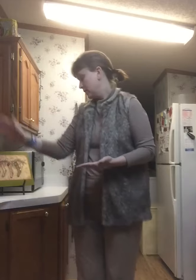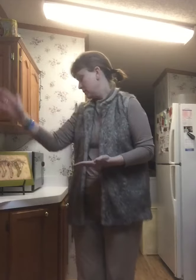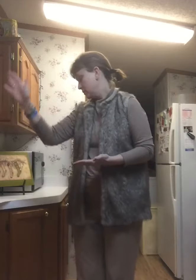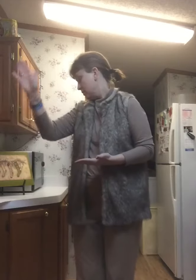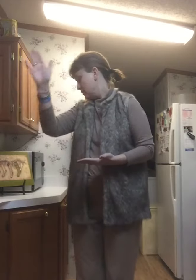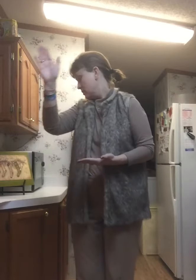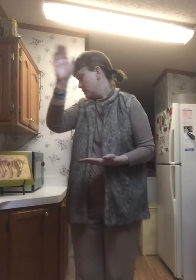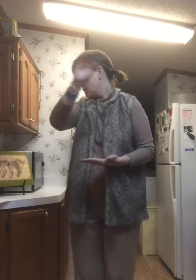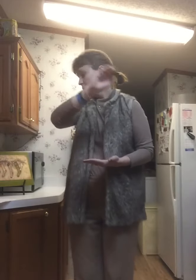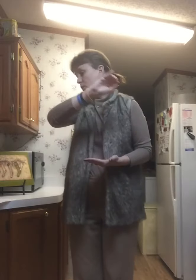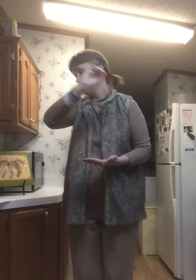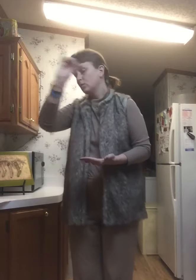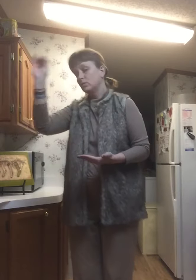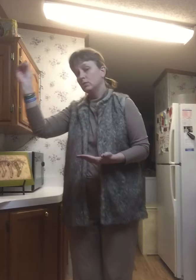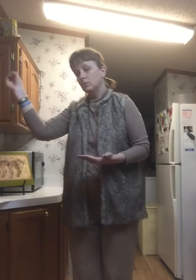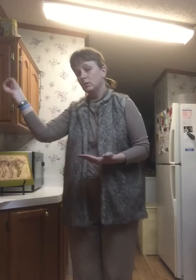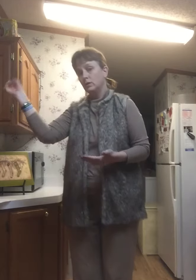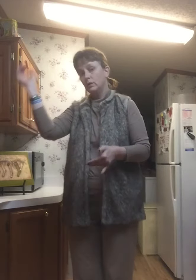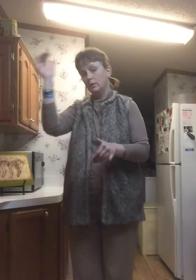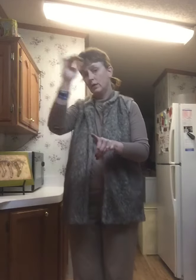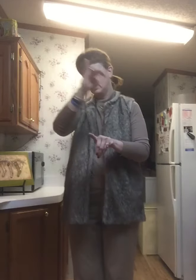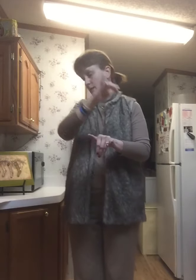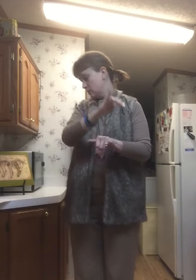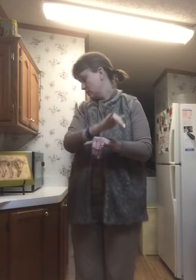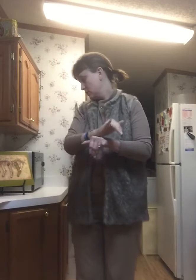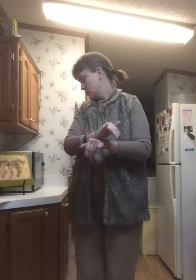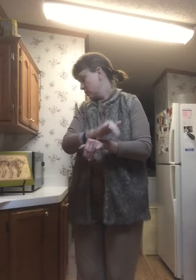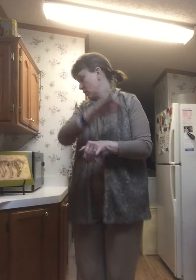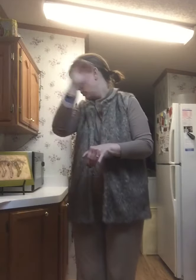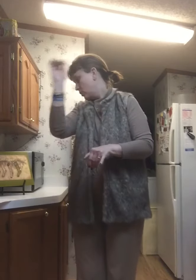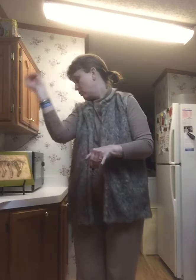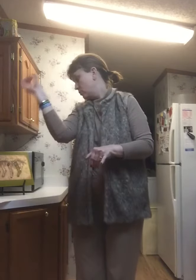divine, oh night